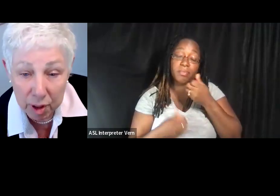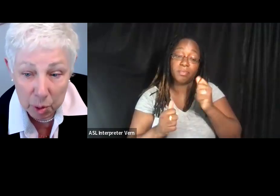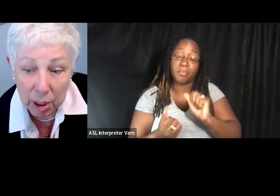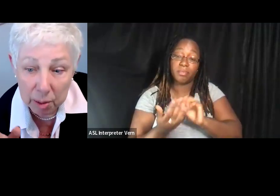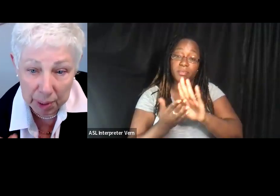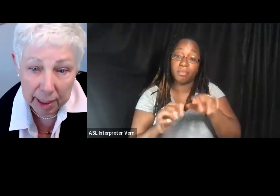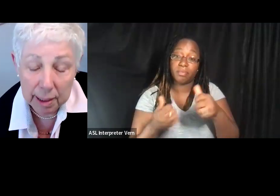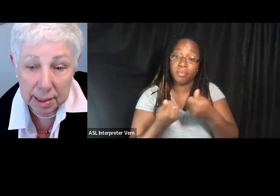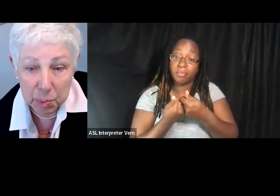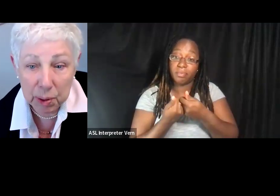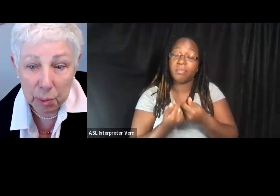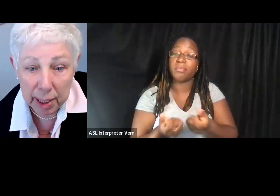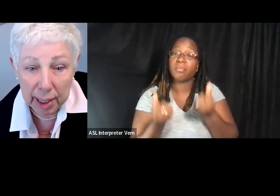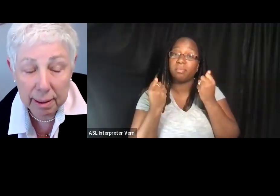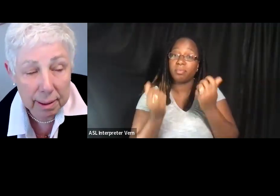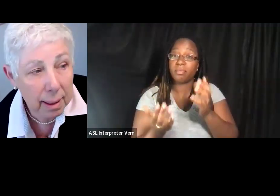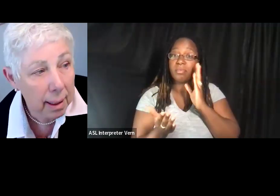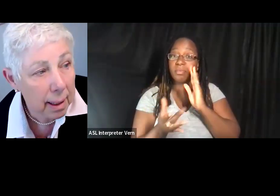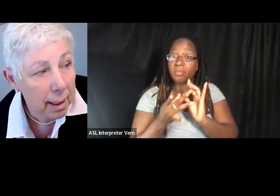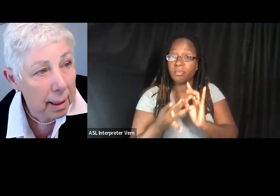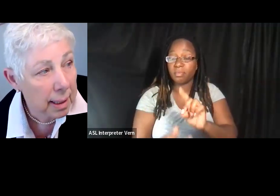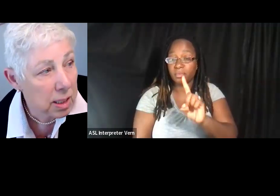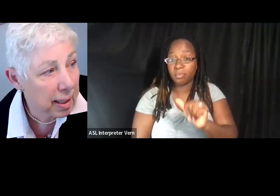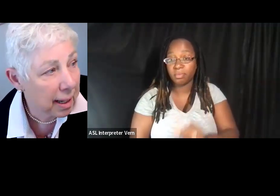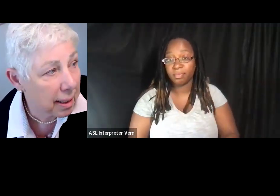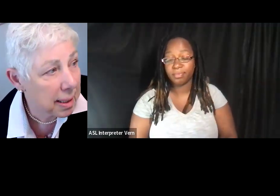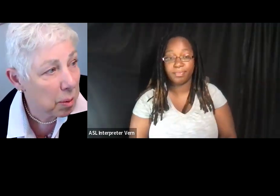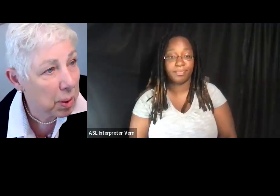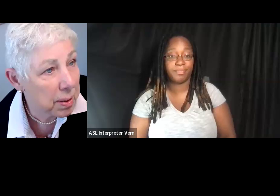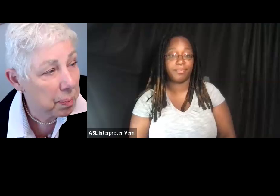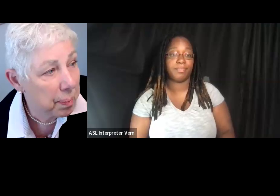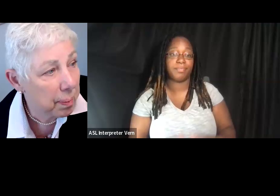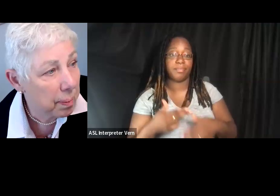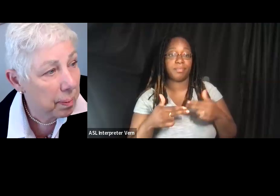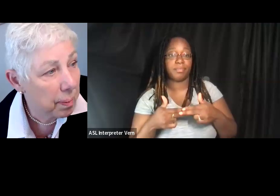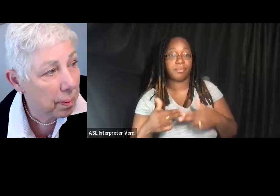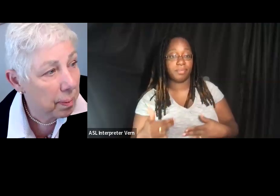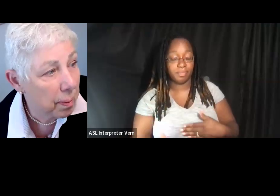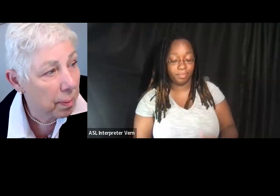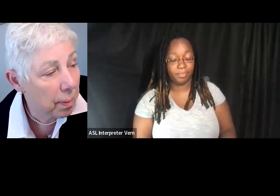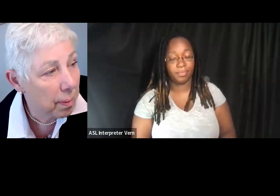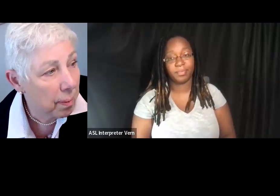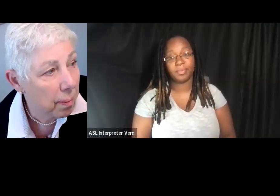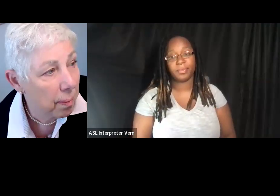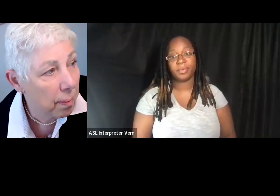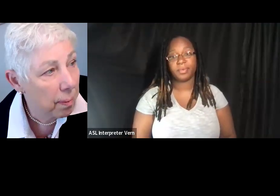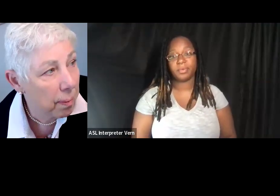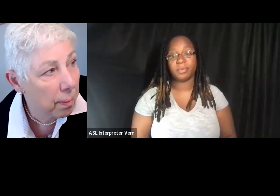many of them are going to be disability related. Let's look at that next slide, please.